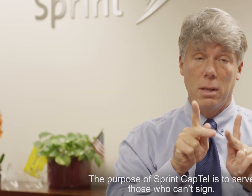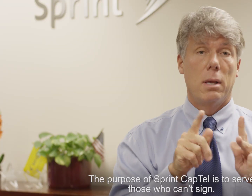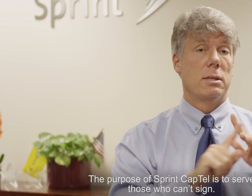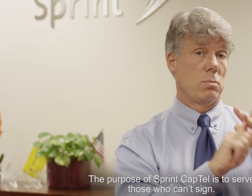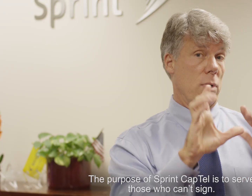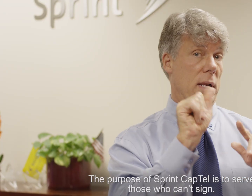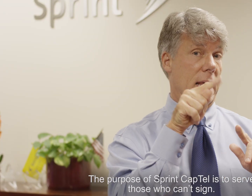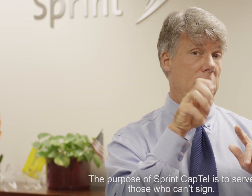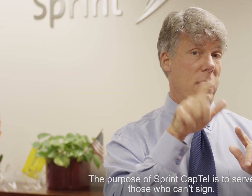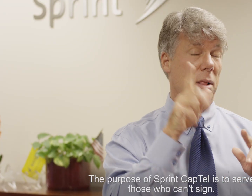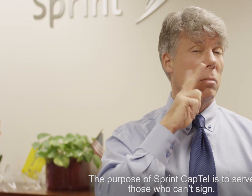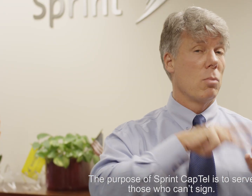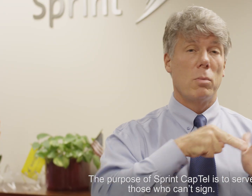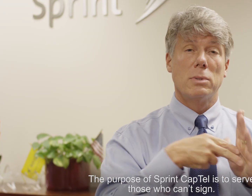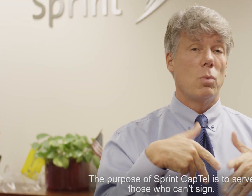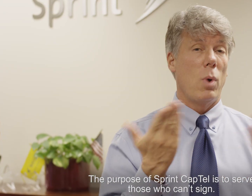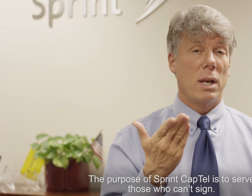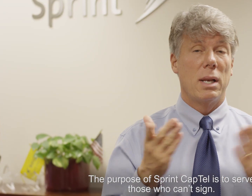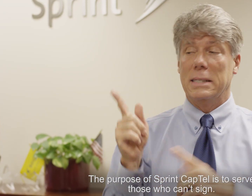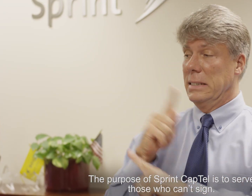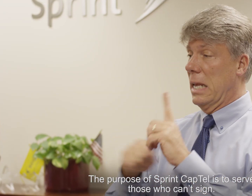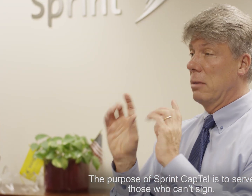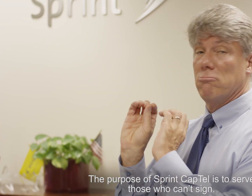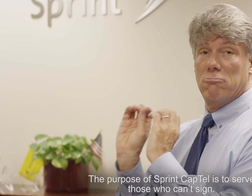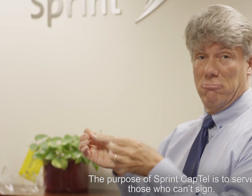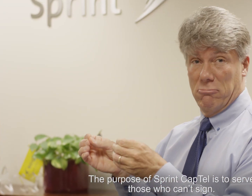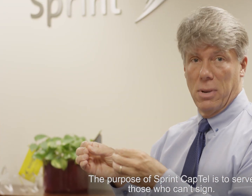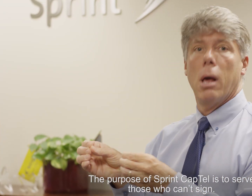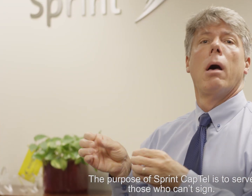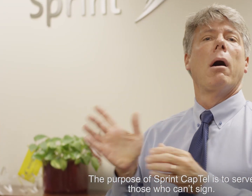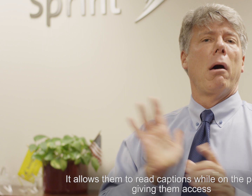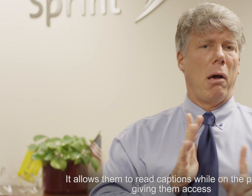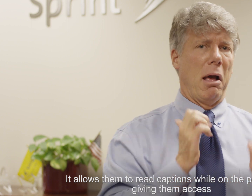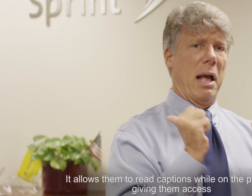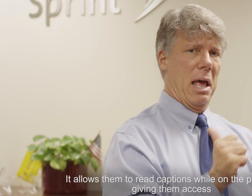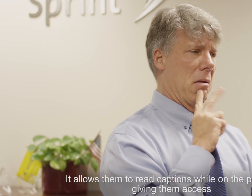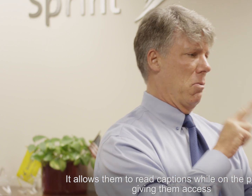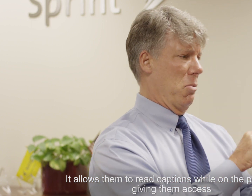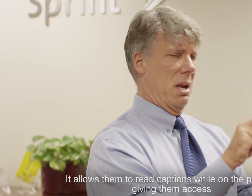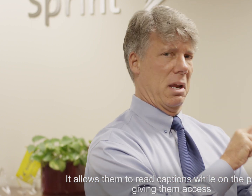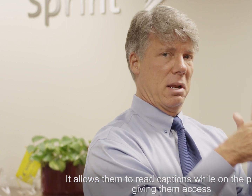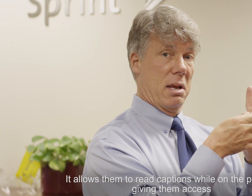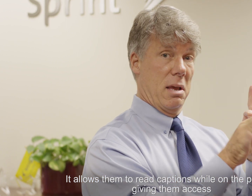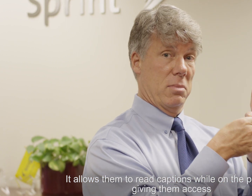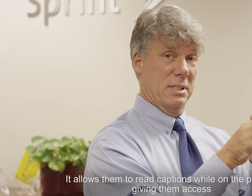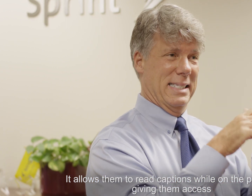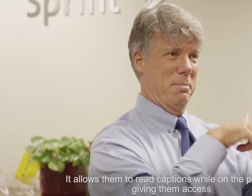The purpose of Sprint CapTel is to serve those who can't sign. It allows them to read captions while on the phone,